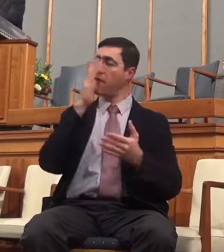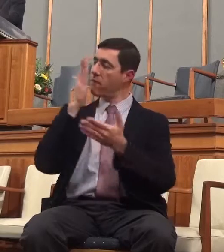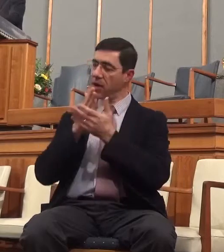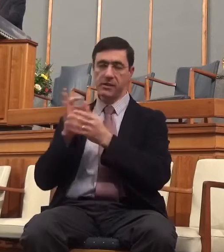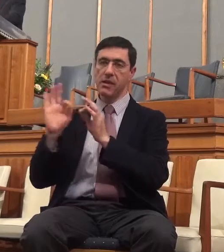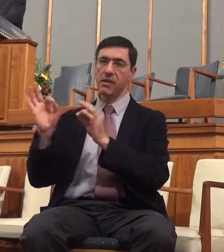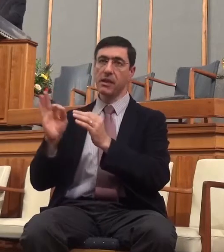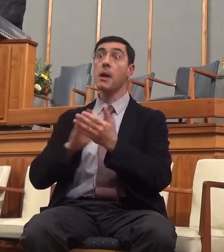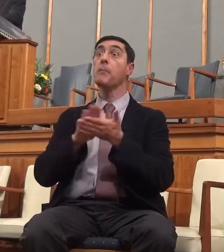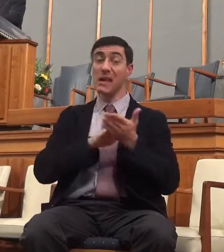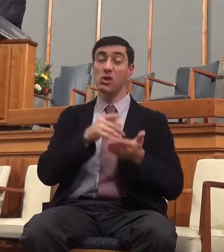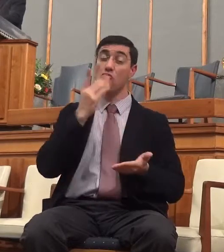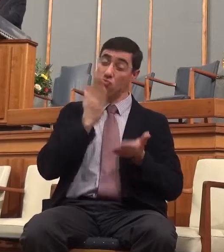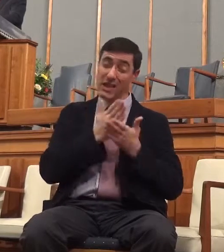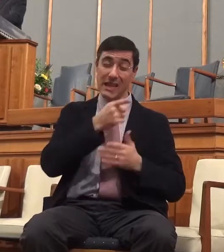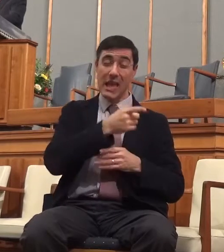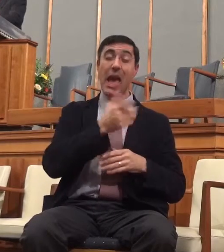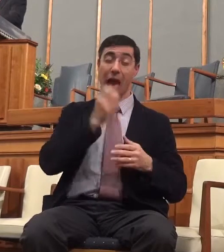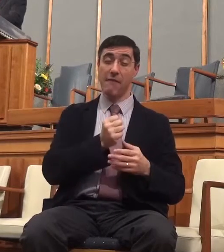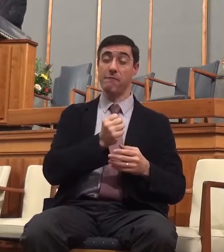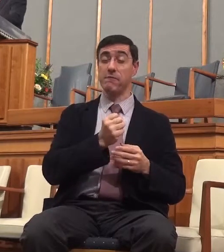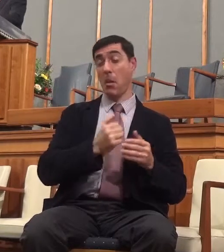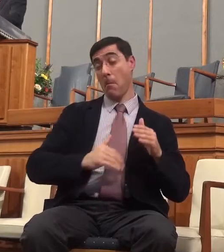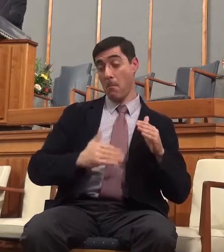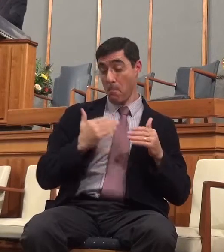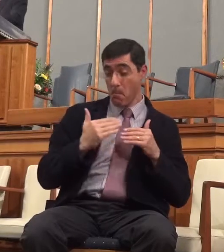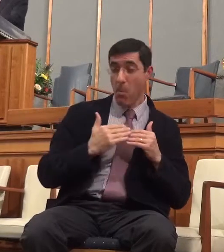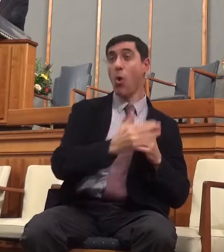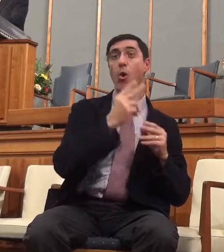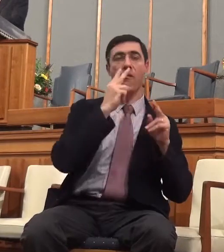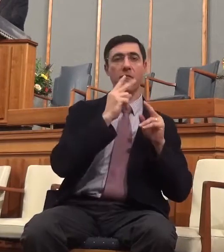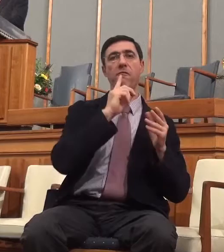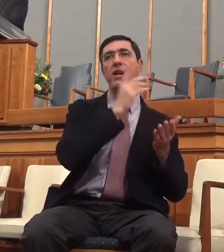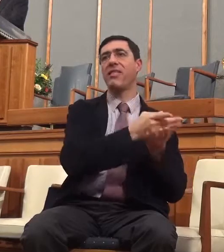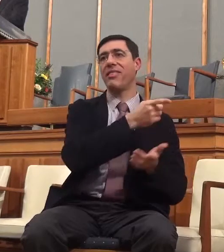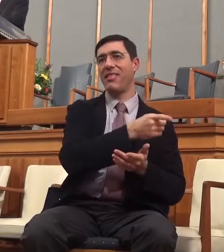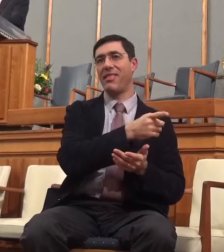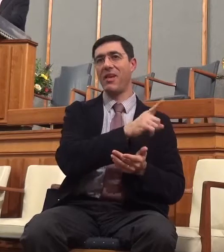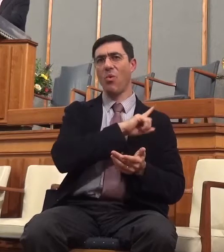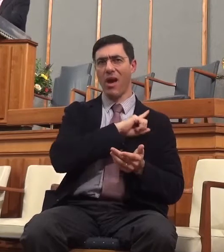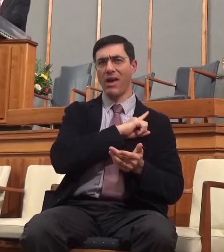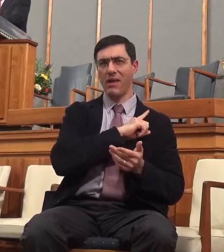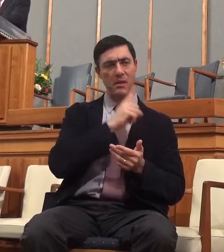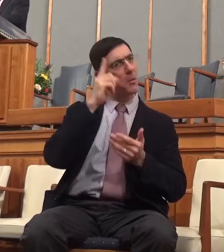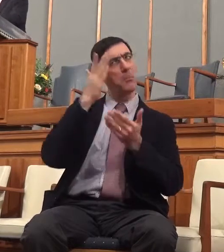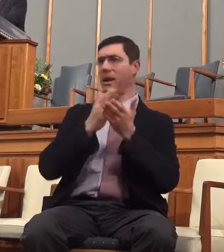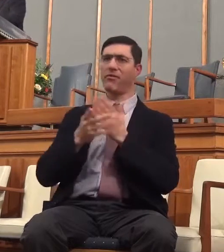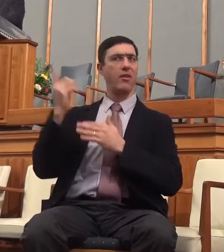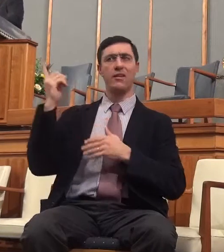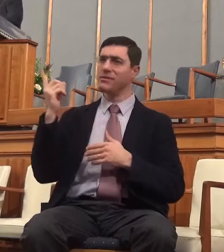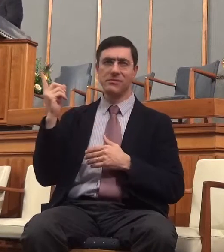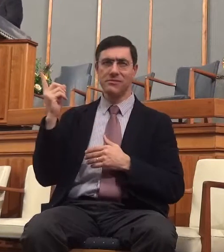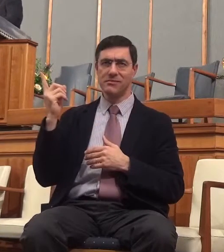have faith. But what a sad faith it is. If you don't believe in God, and you don't